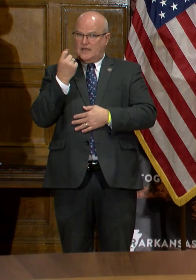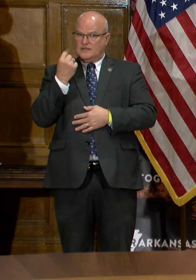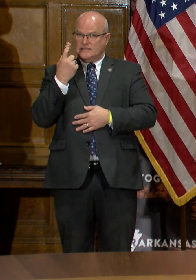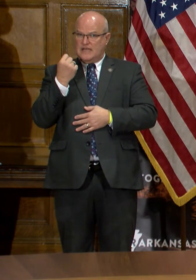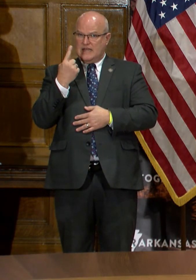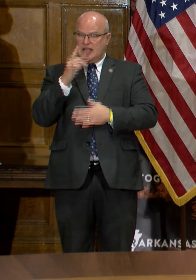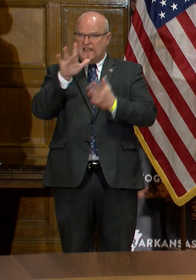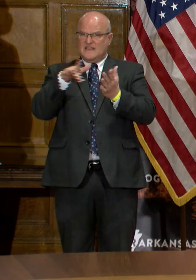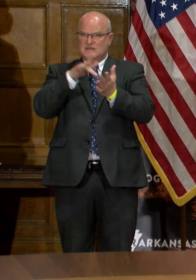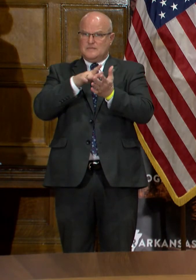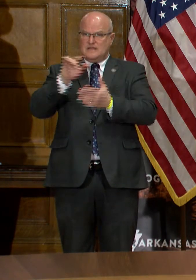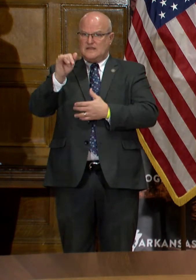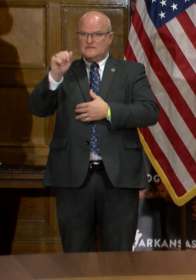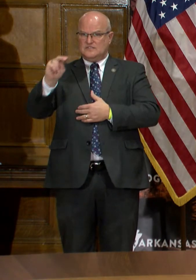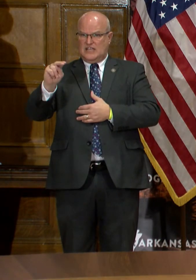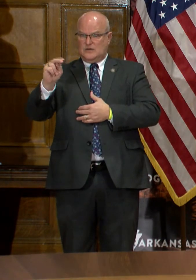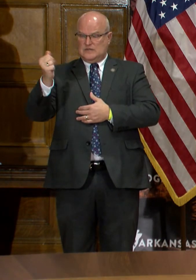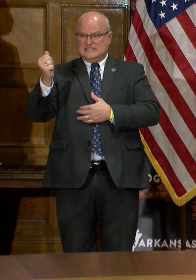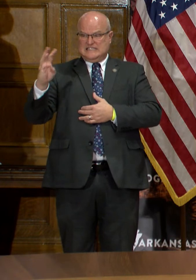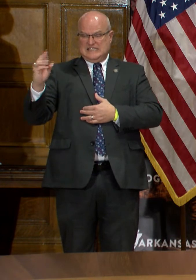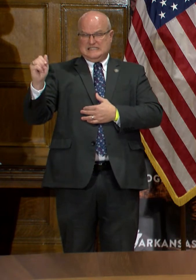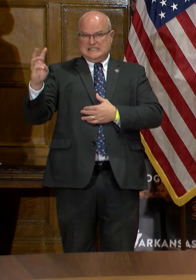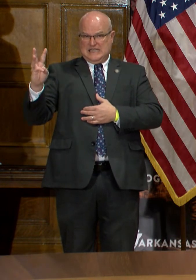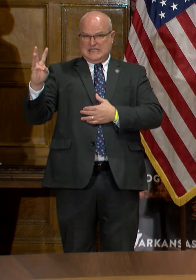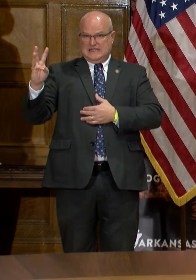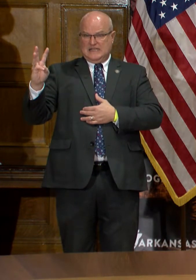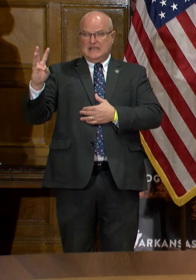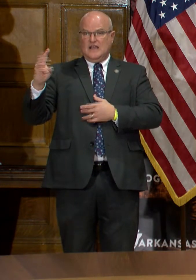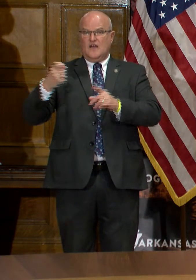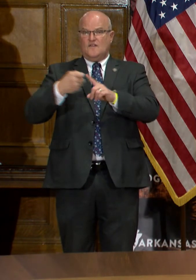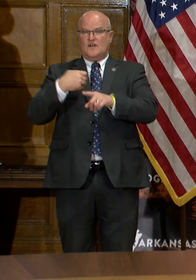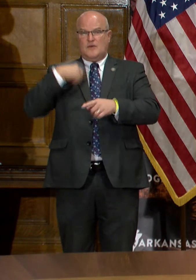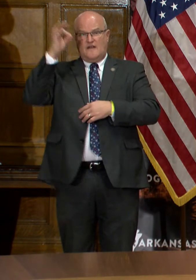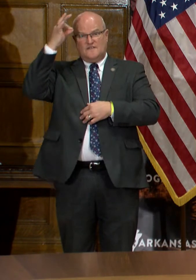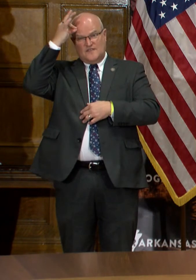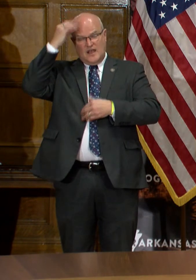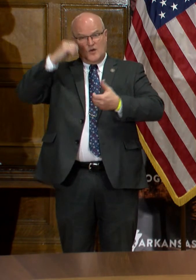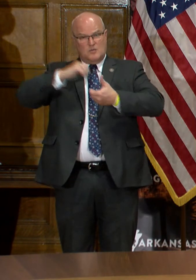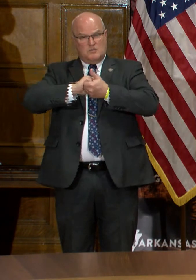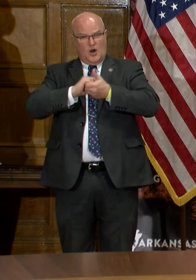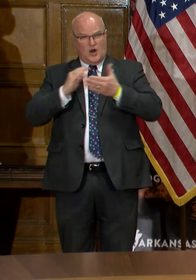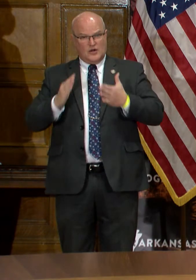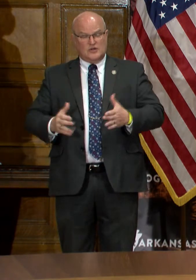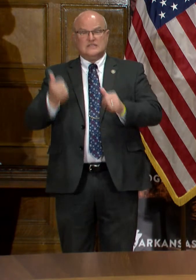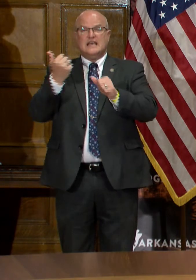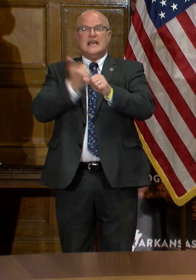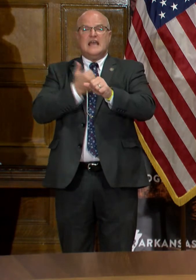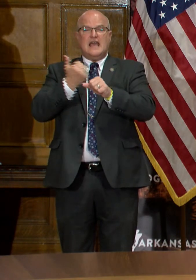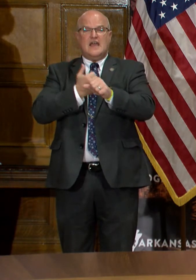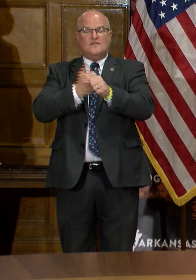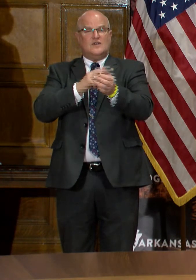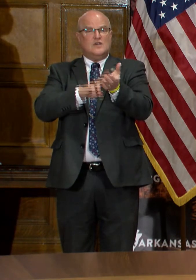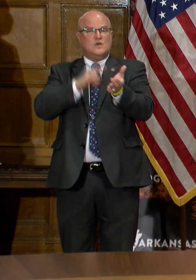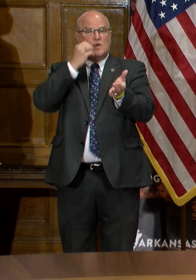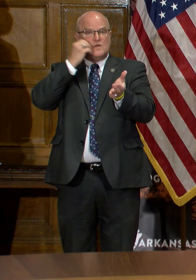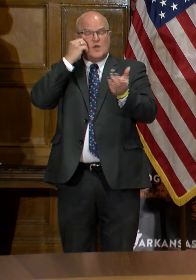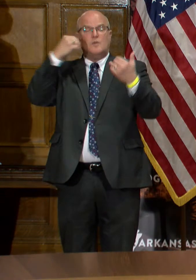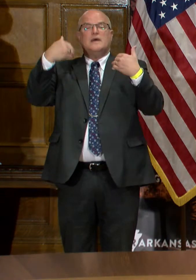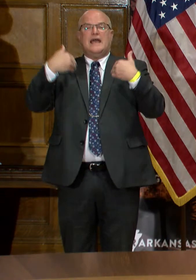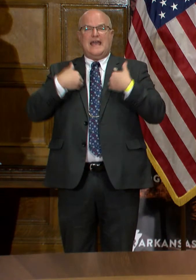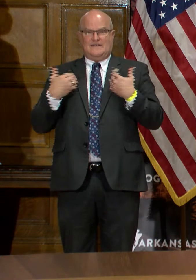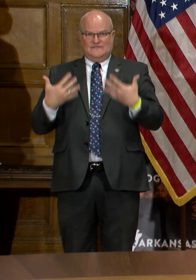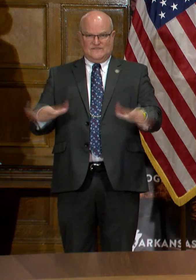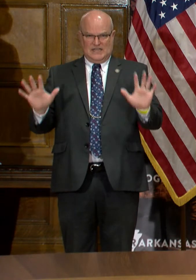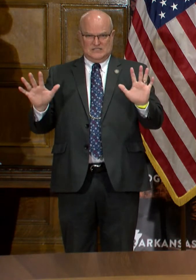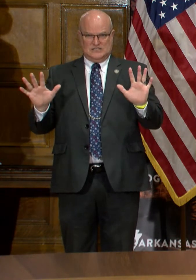the middle of January, January 16th is the date that I was given from our federal partners, that every facility would have been offered a clinic by that